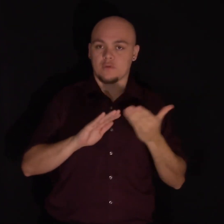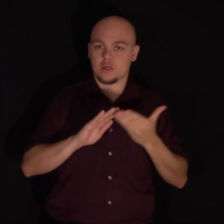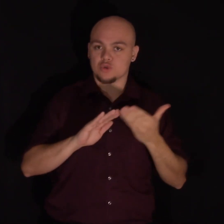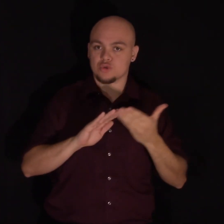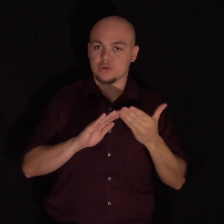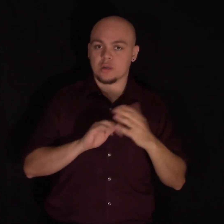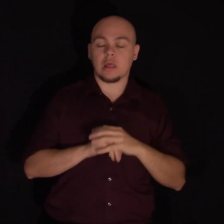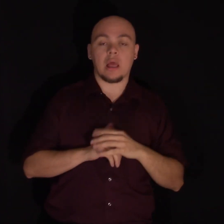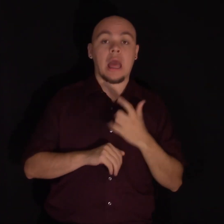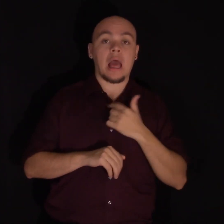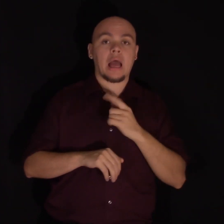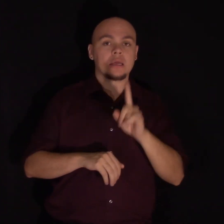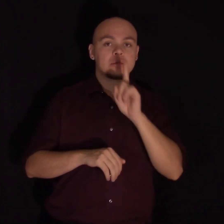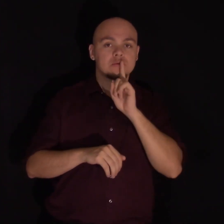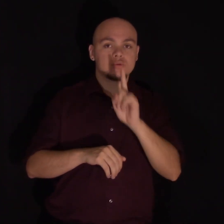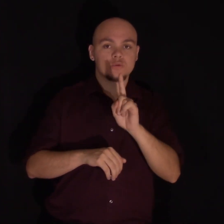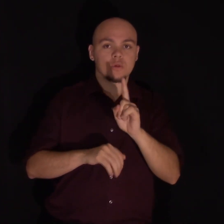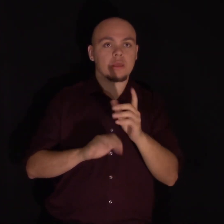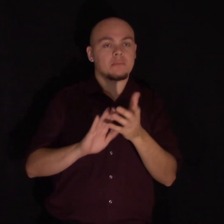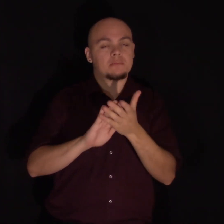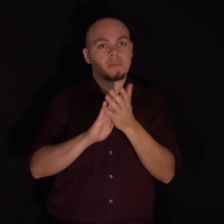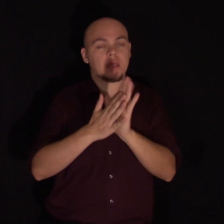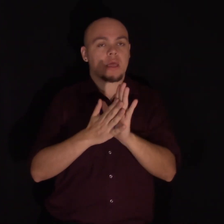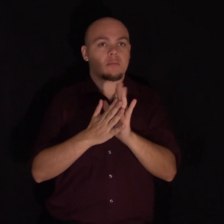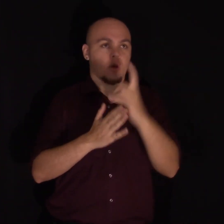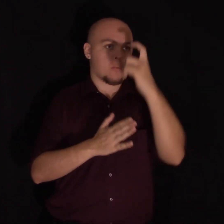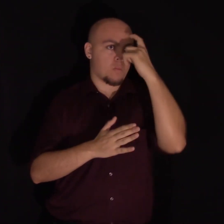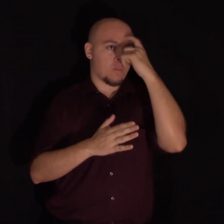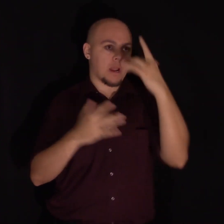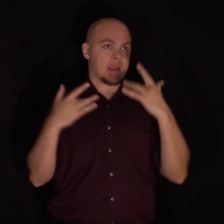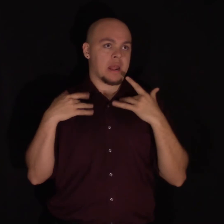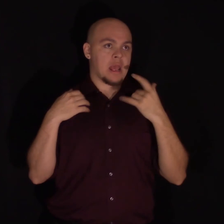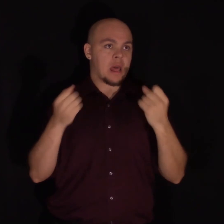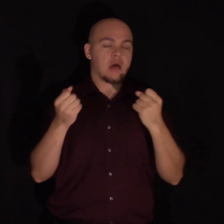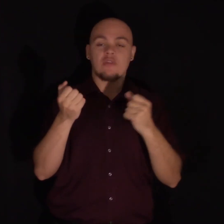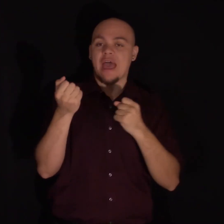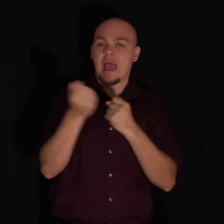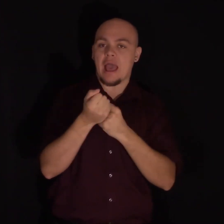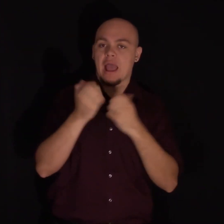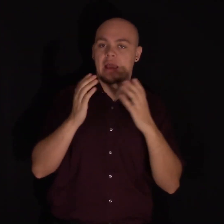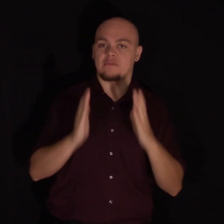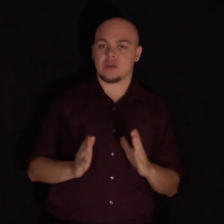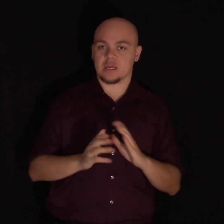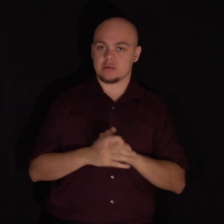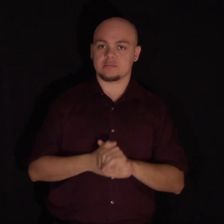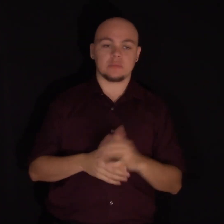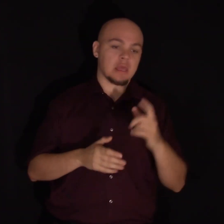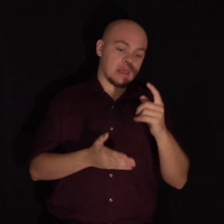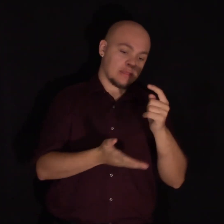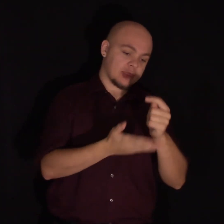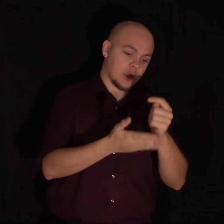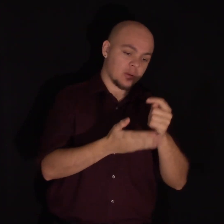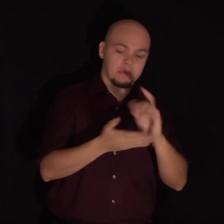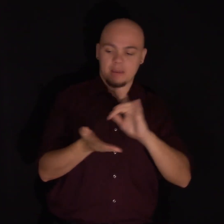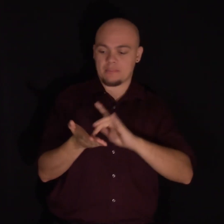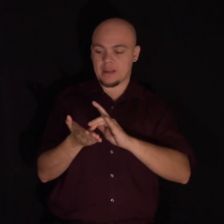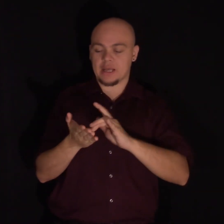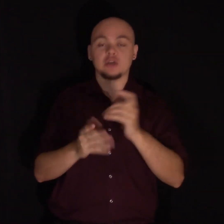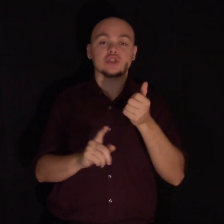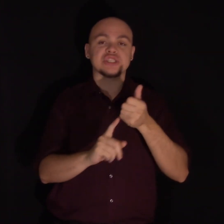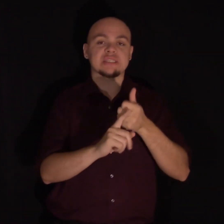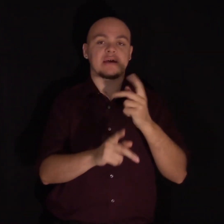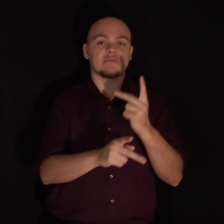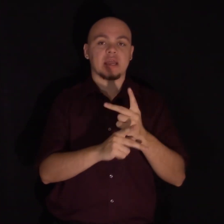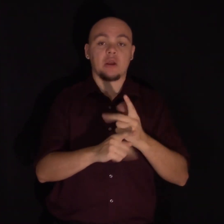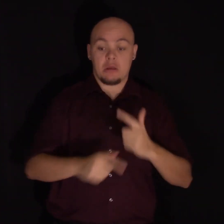truly became a brain health advocate. With therapy and medication and self-care, life